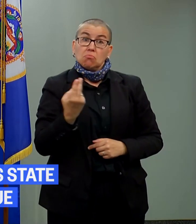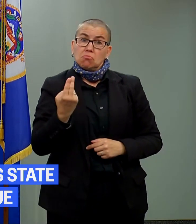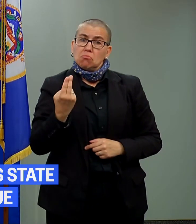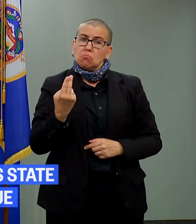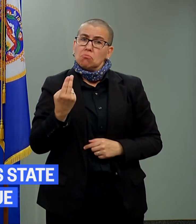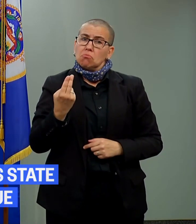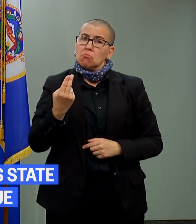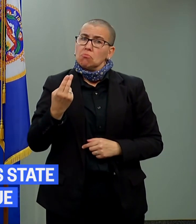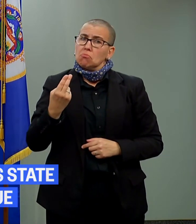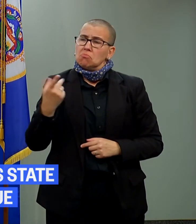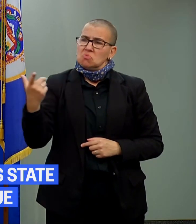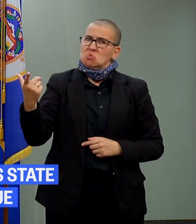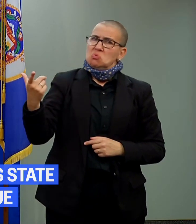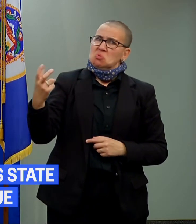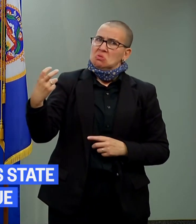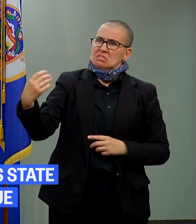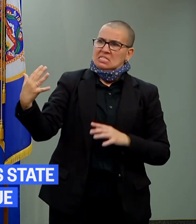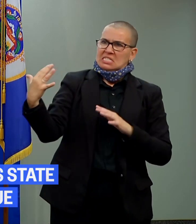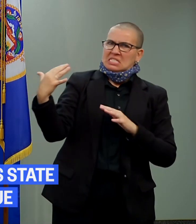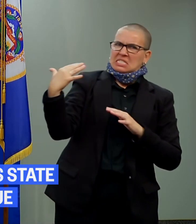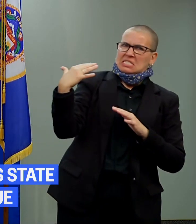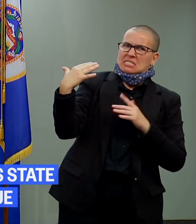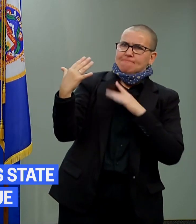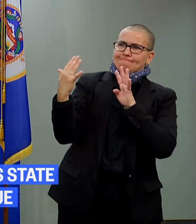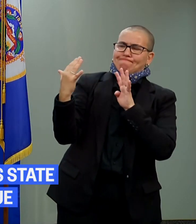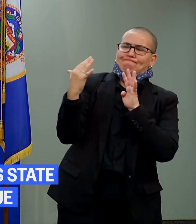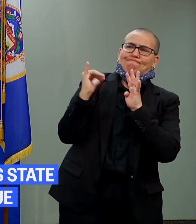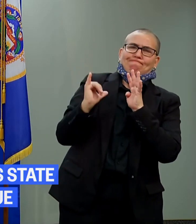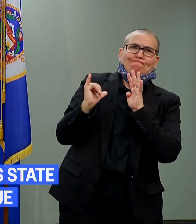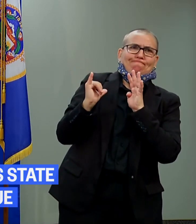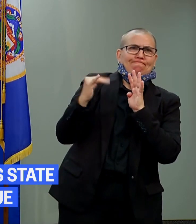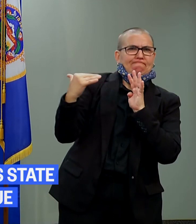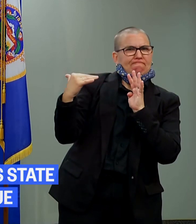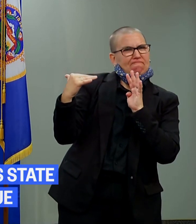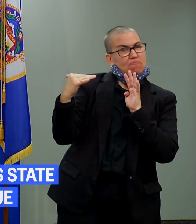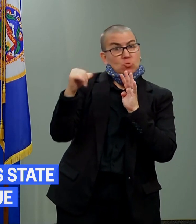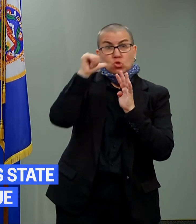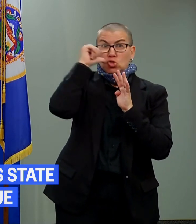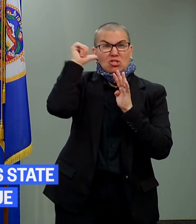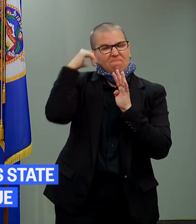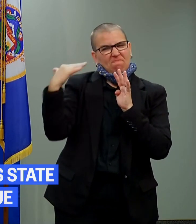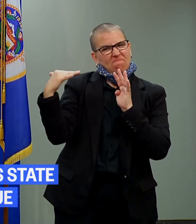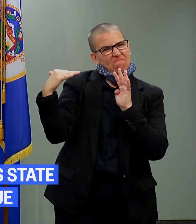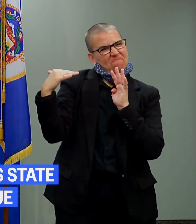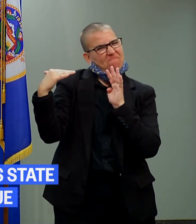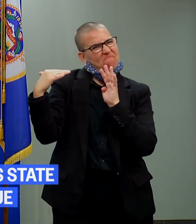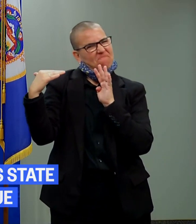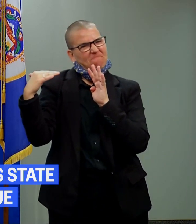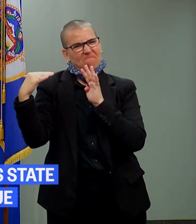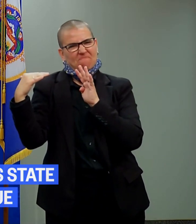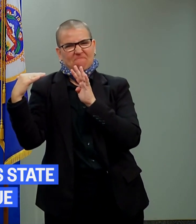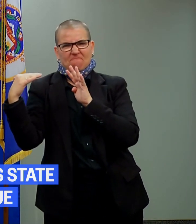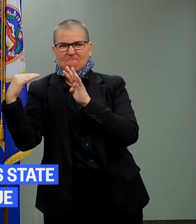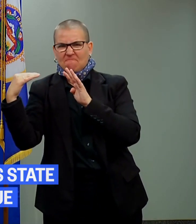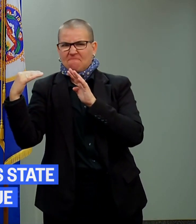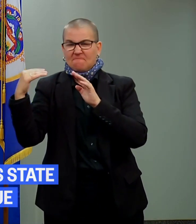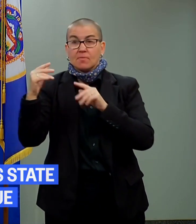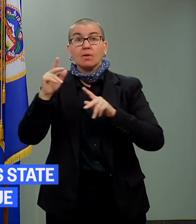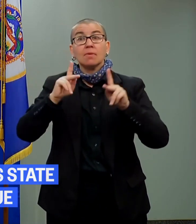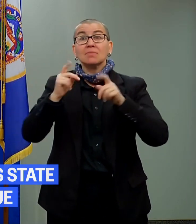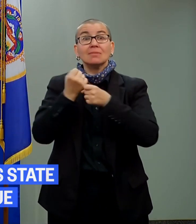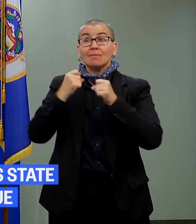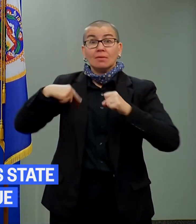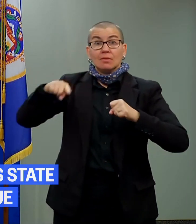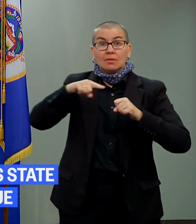Minnesota's public safety group, chiefs of police, sheriffs, federal